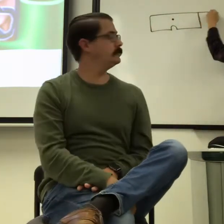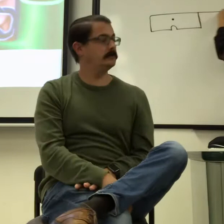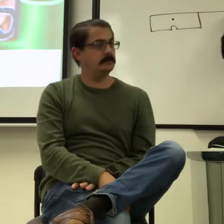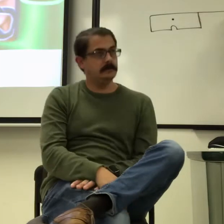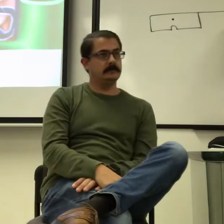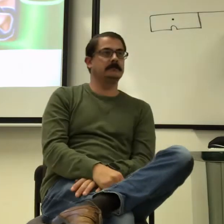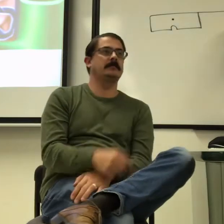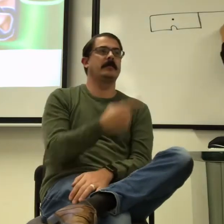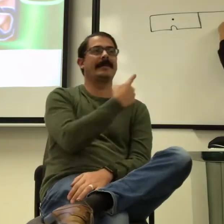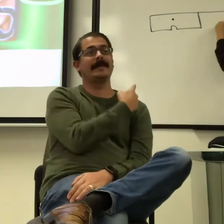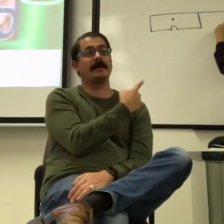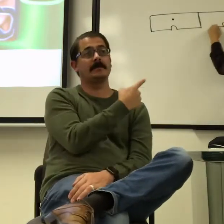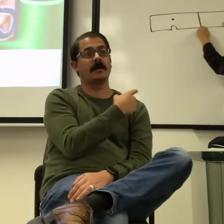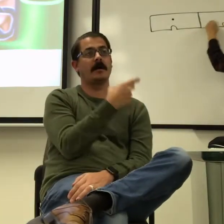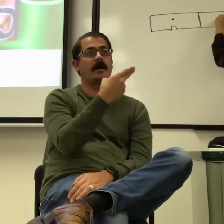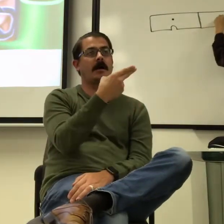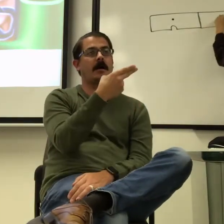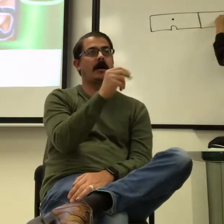them in a row here.